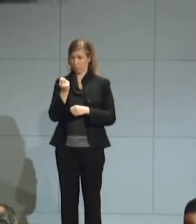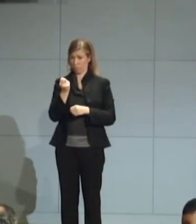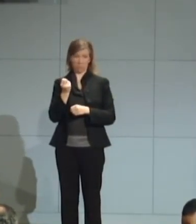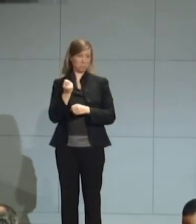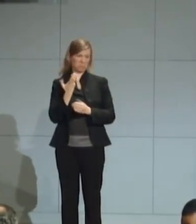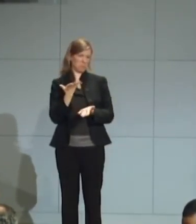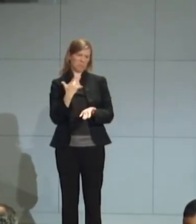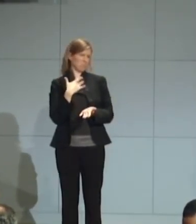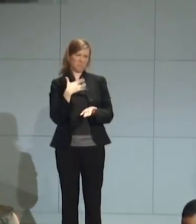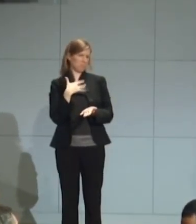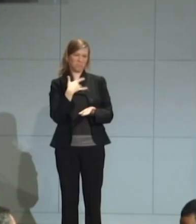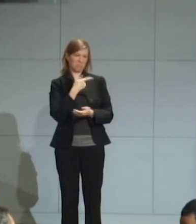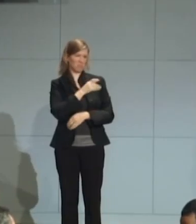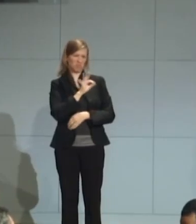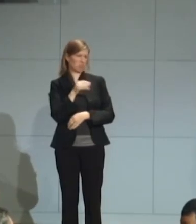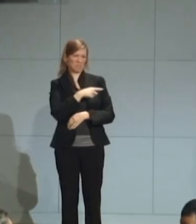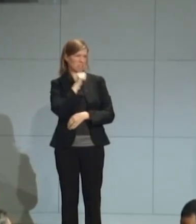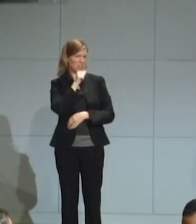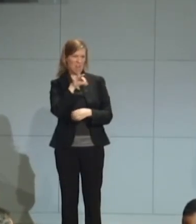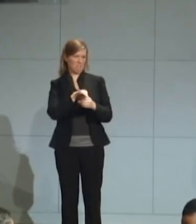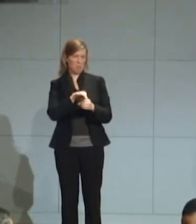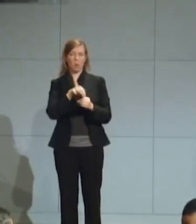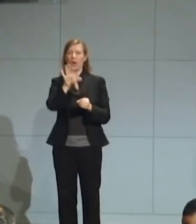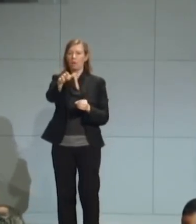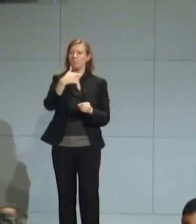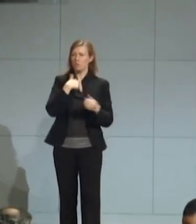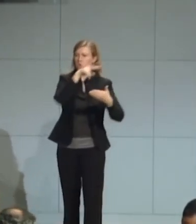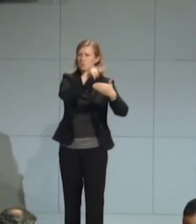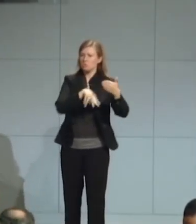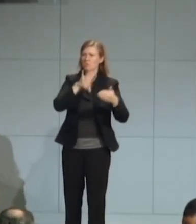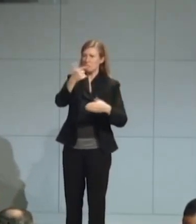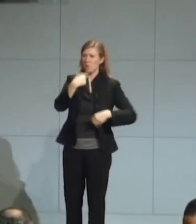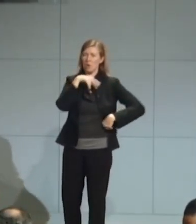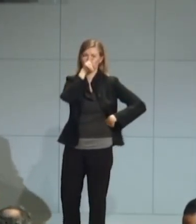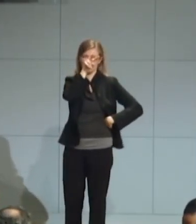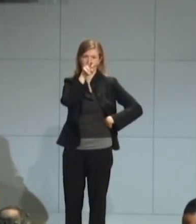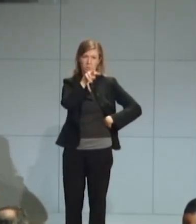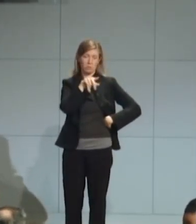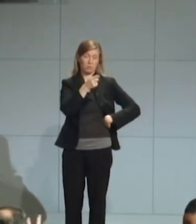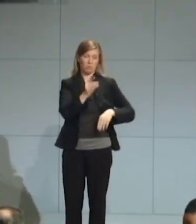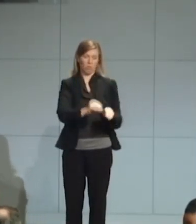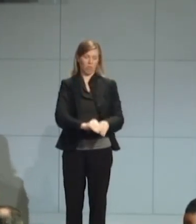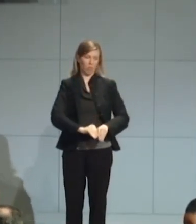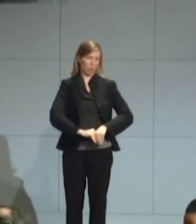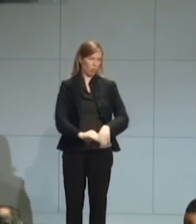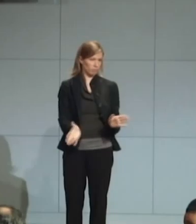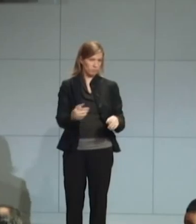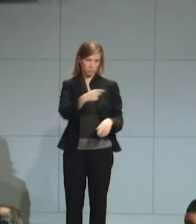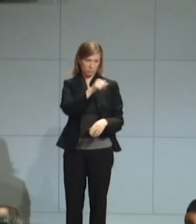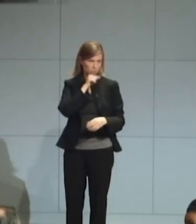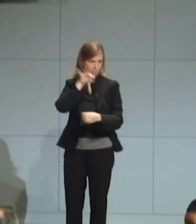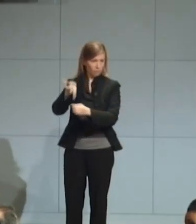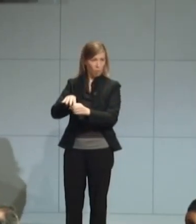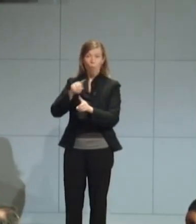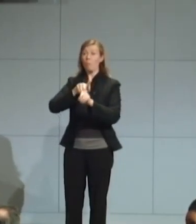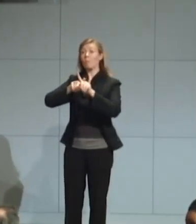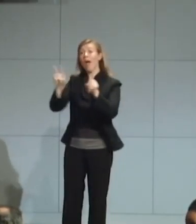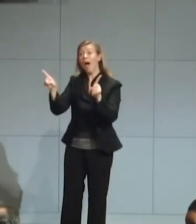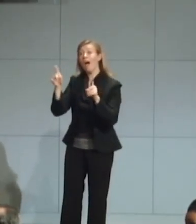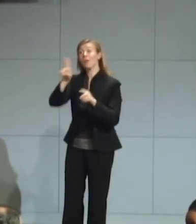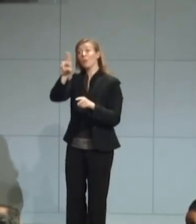had been in on the breaking of the window, just like I don't think we ought to be impressed by the fact that throughout